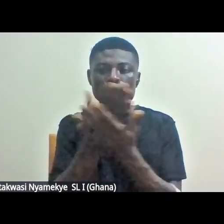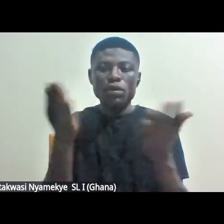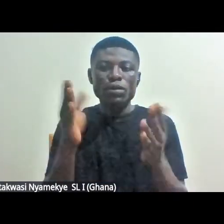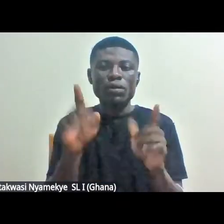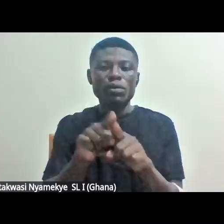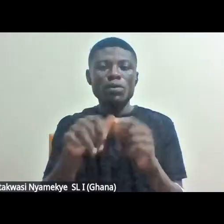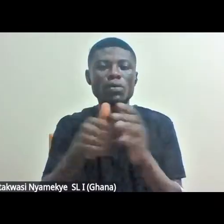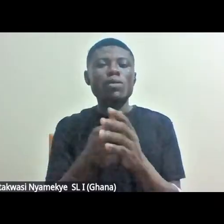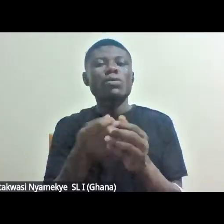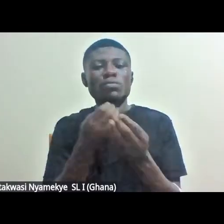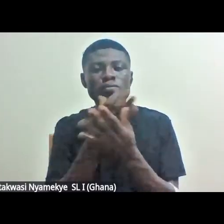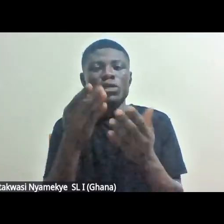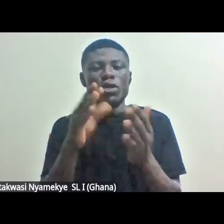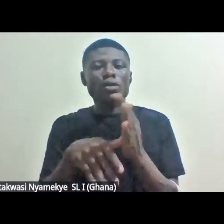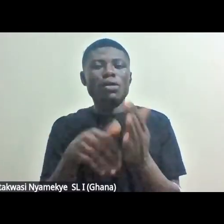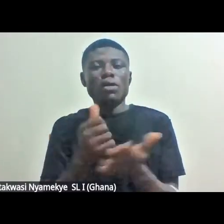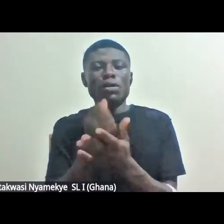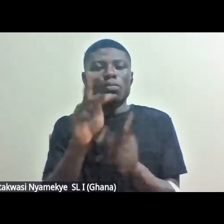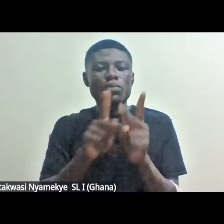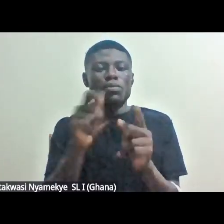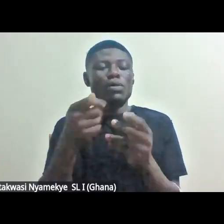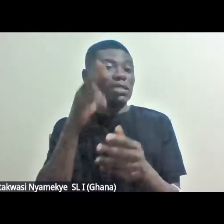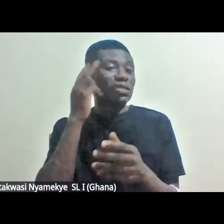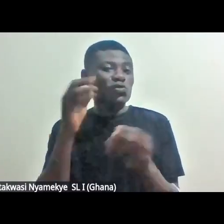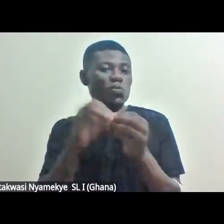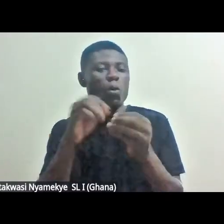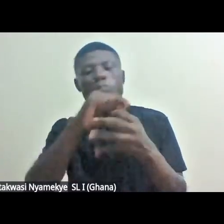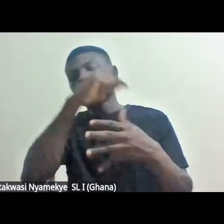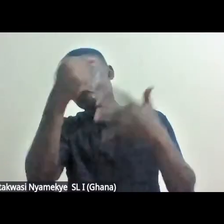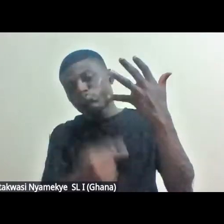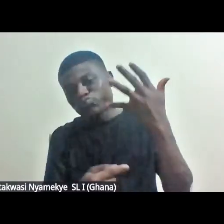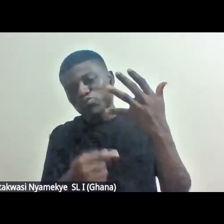with learning. Yes, history can be a lot sometimes.